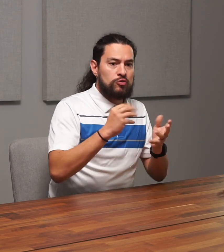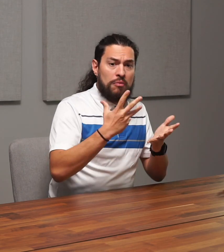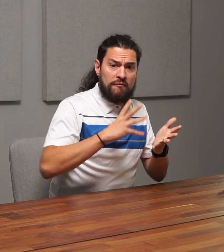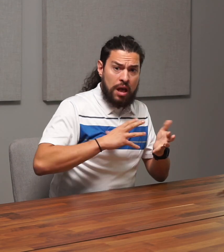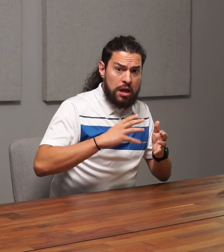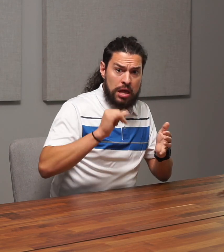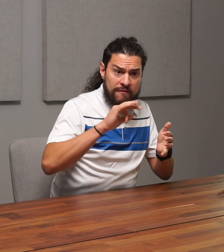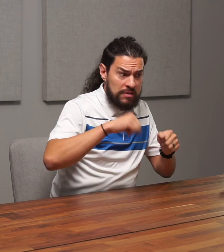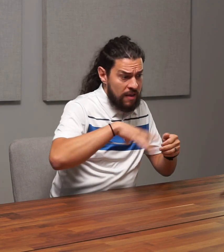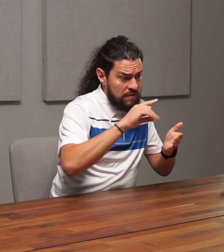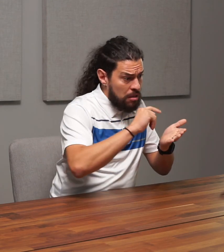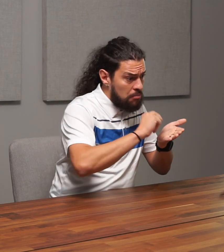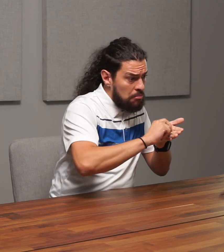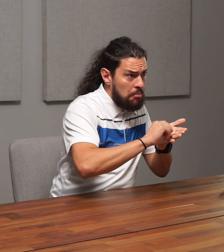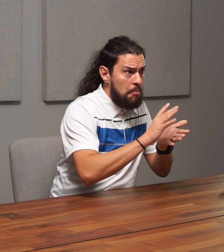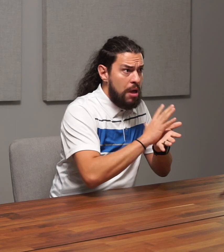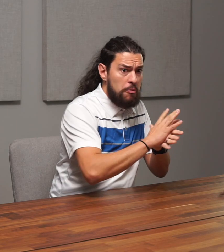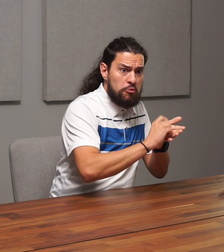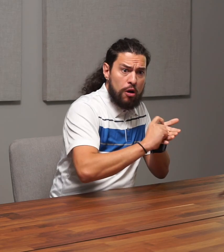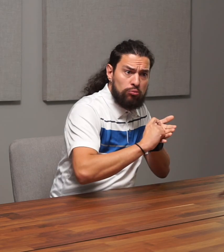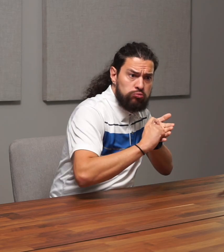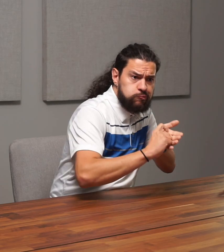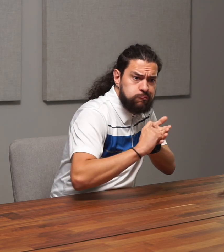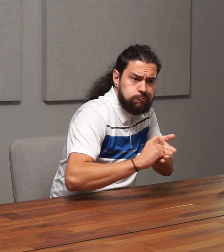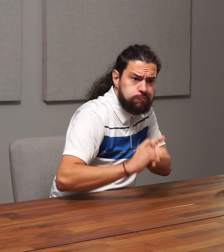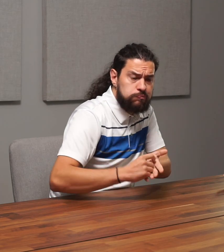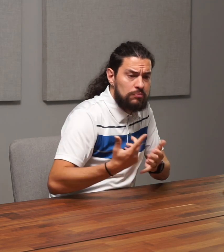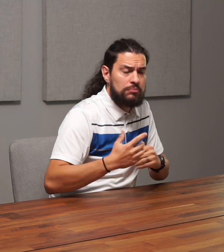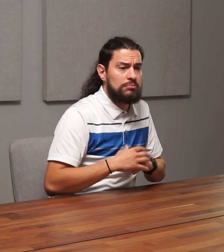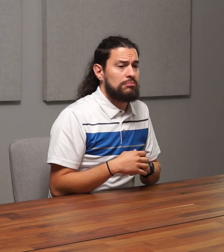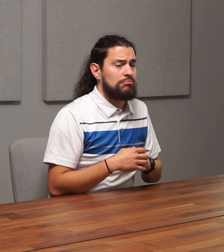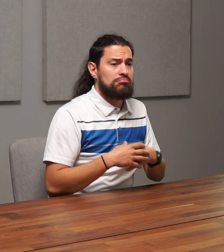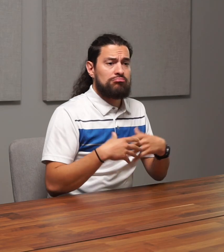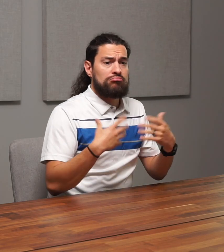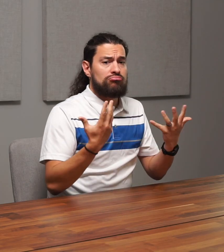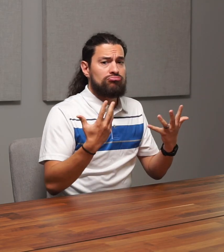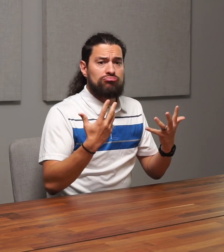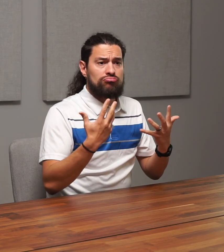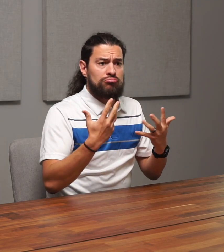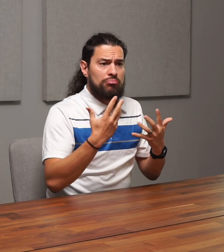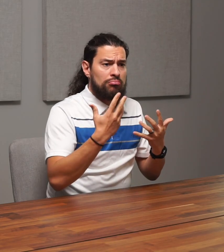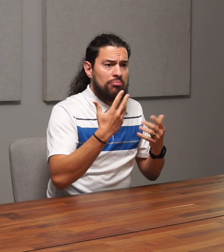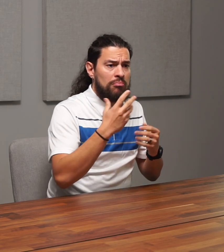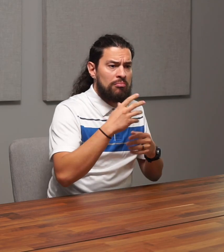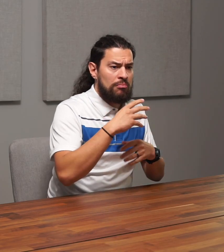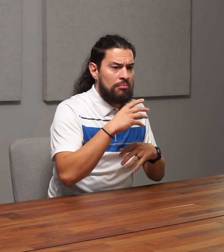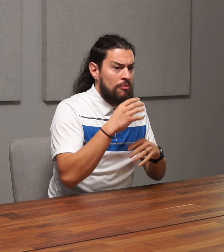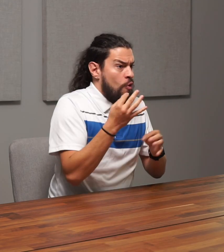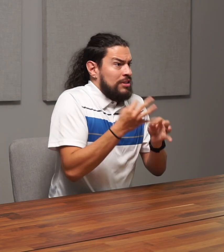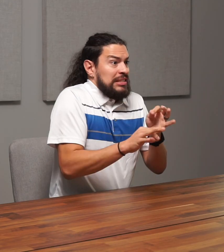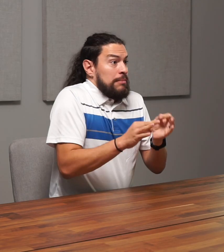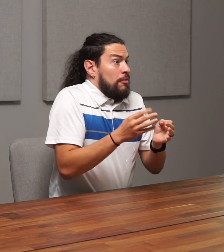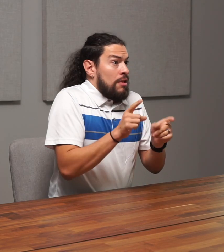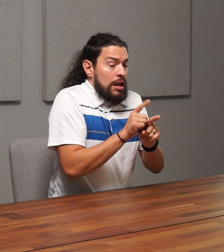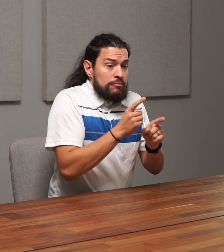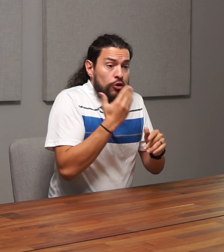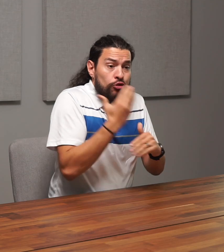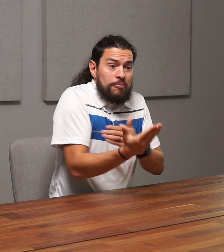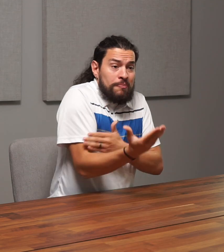try to visually get across what you're trying to say maybe pull out a piece of paper and a pen to get your your thoughts